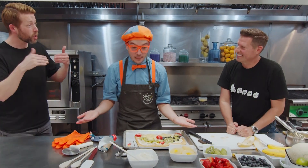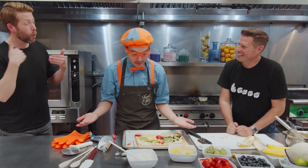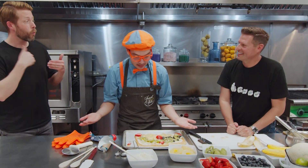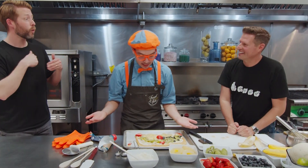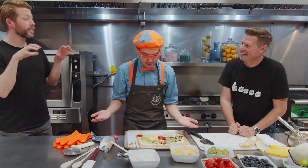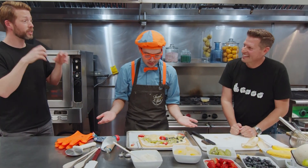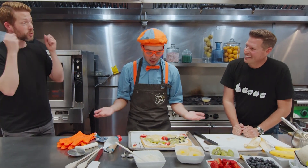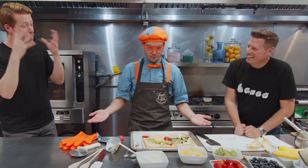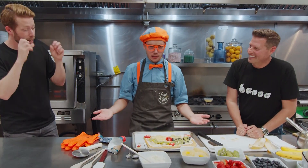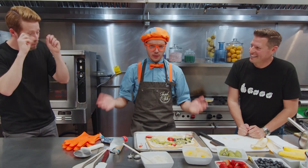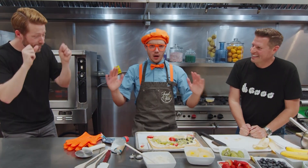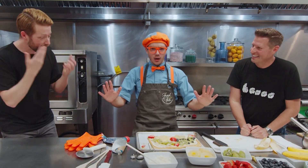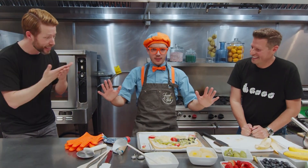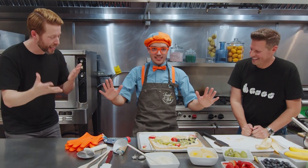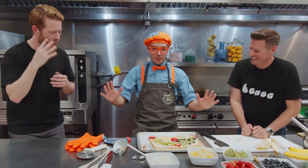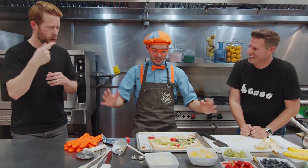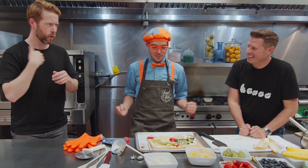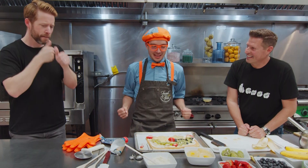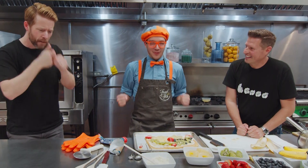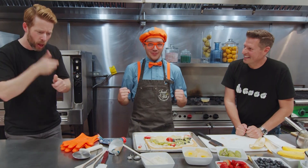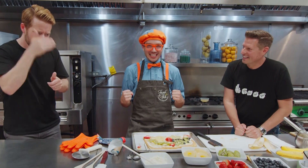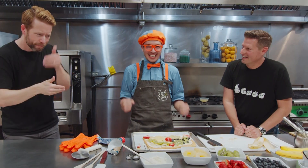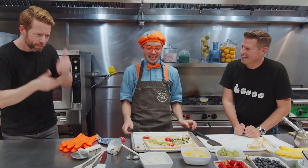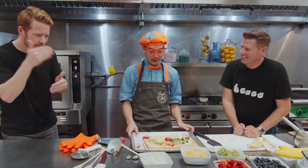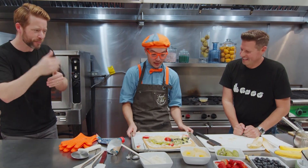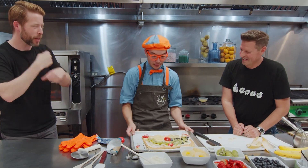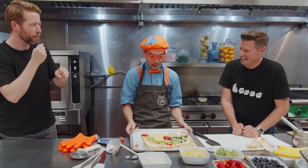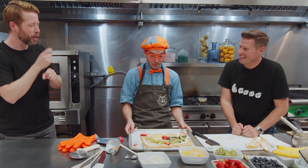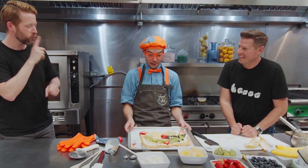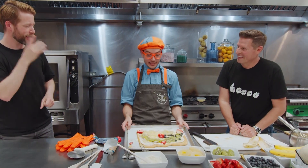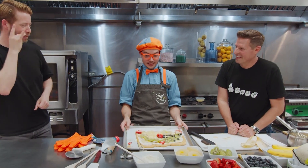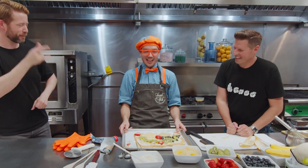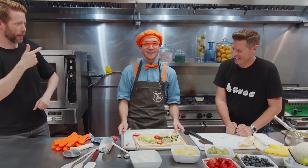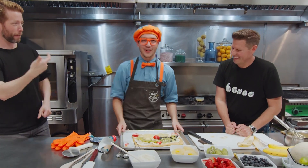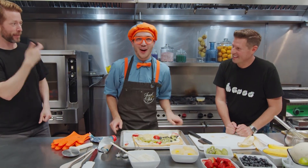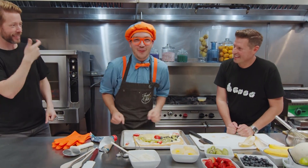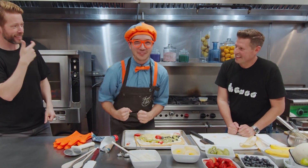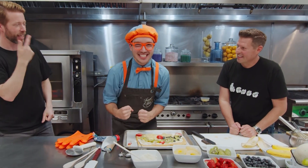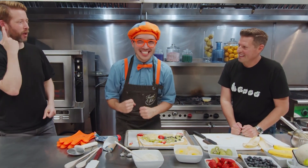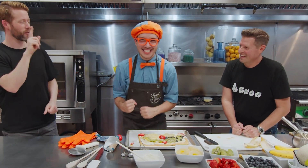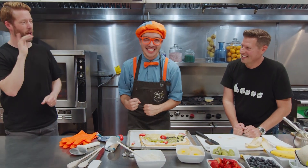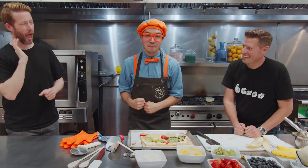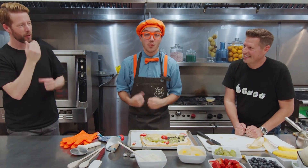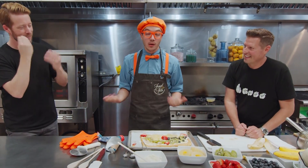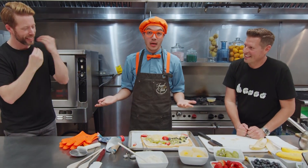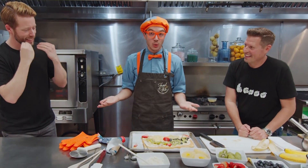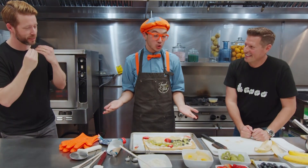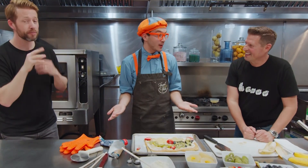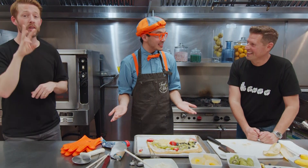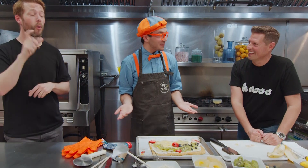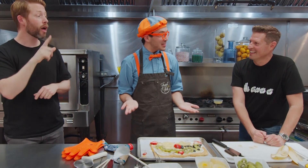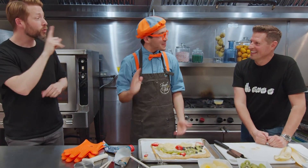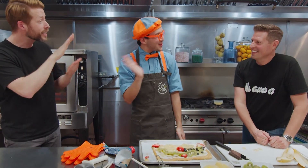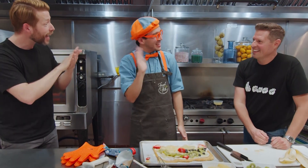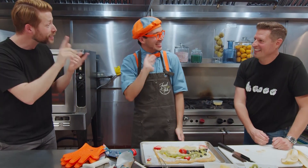so many amazing things! And followed all the steps to make a really yummy pizza for our feast! Well, it was